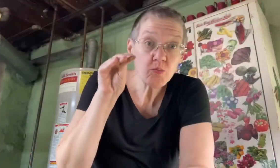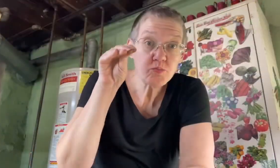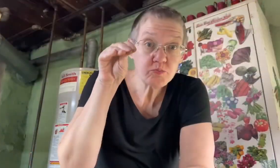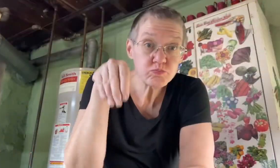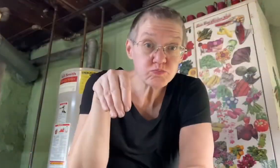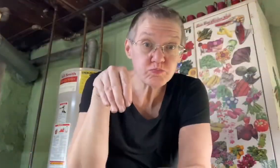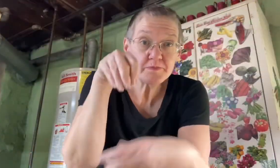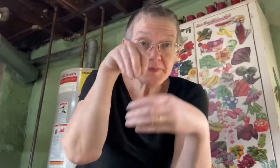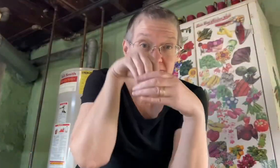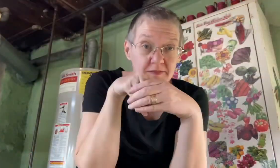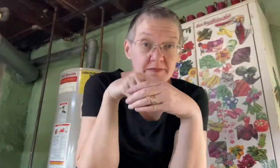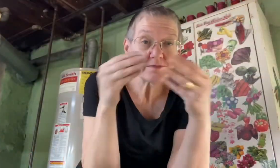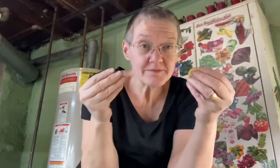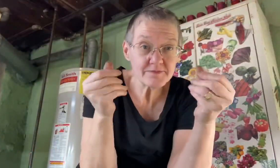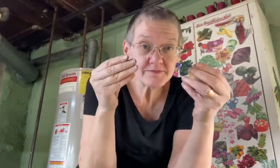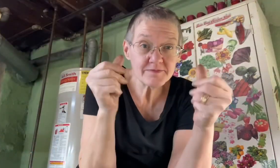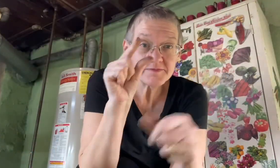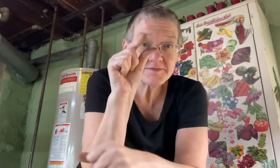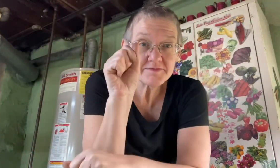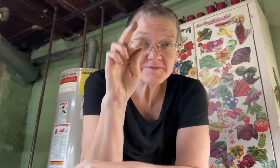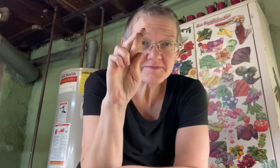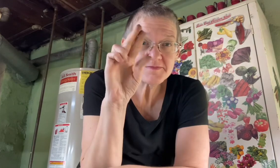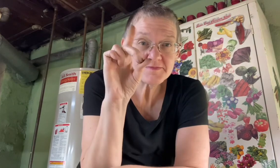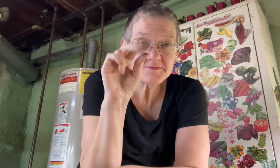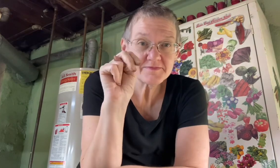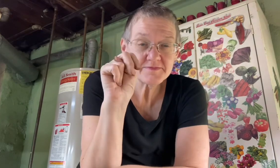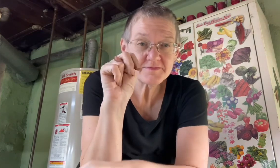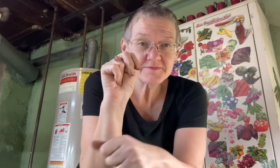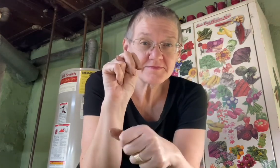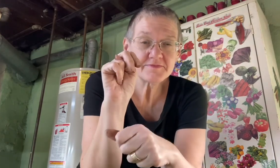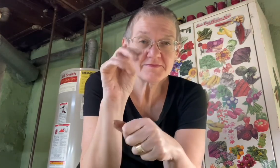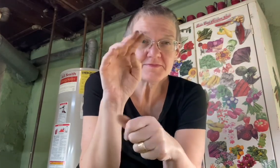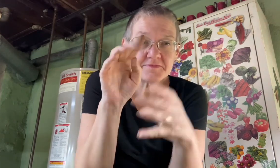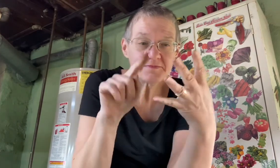Then we're going to plant them out into the garden